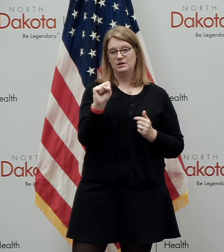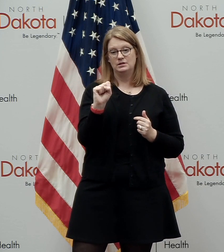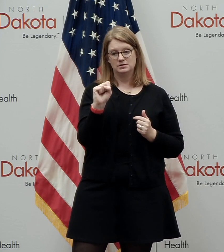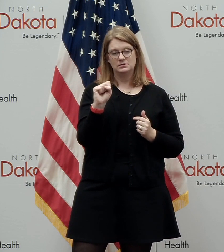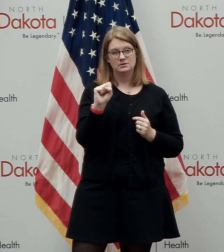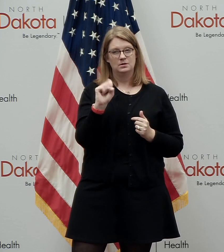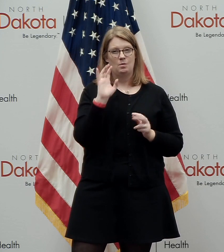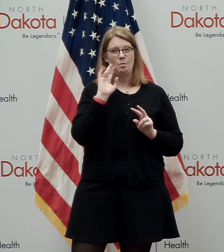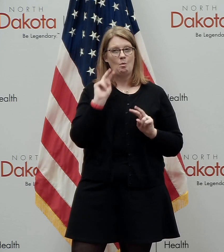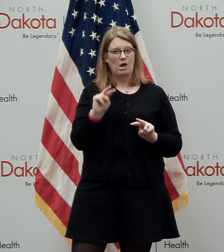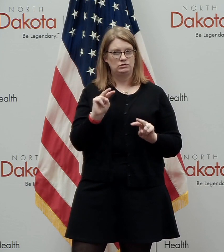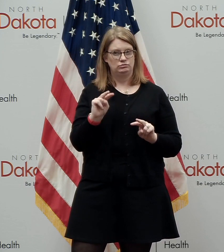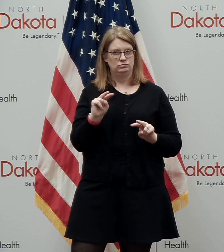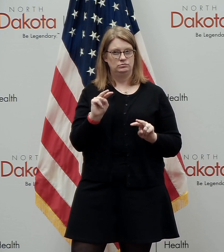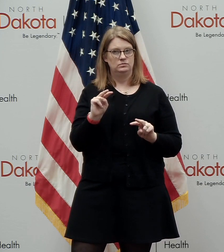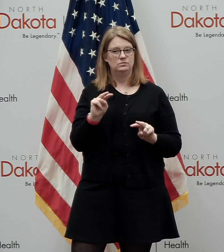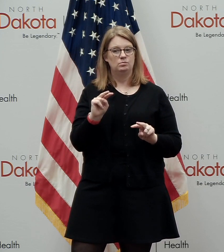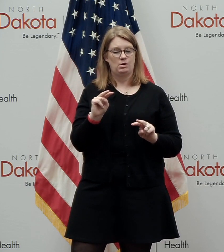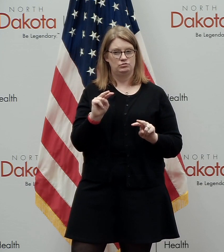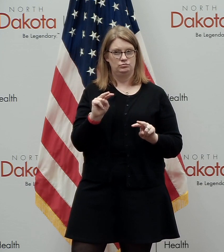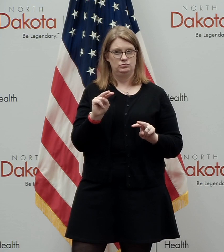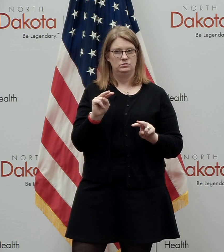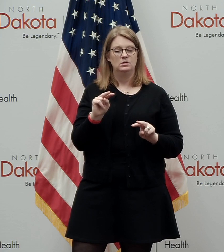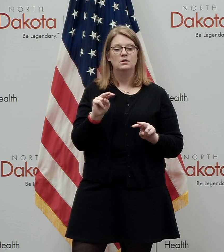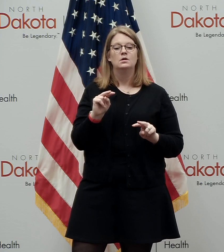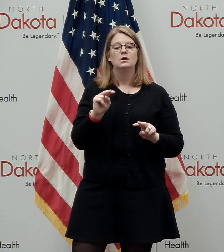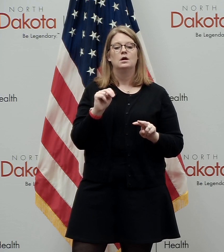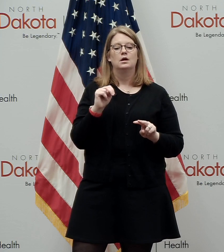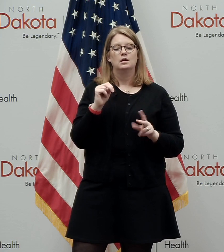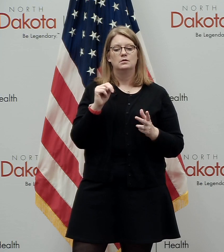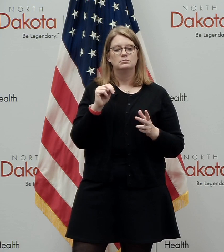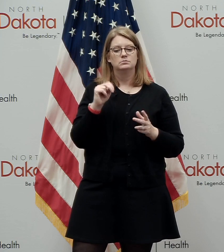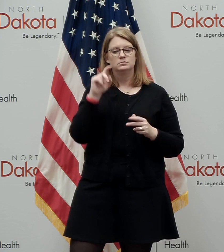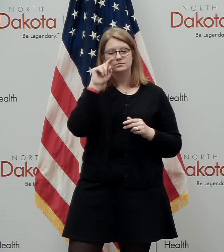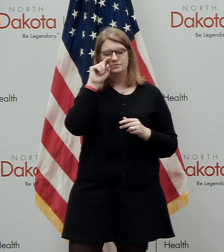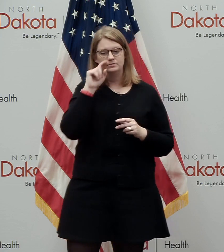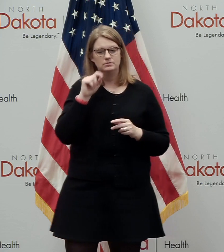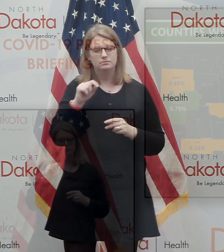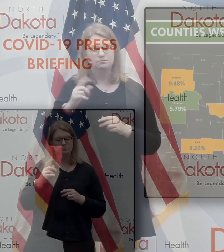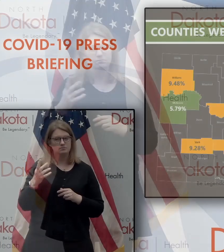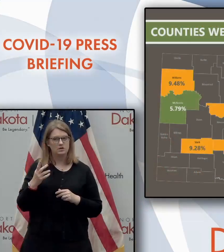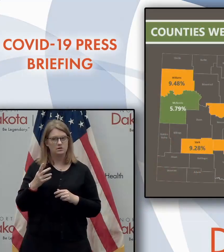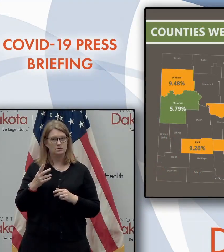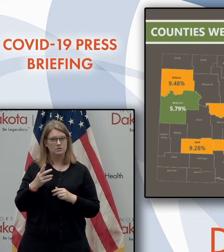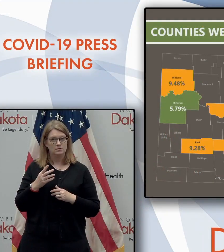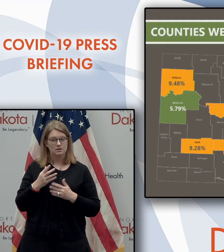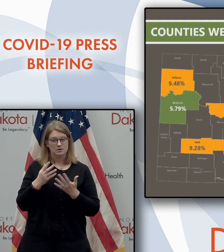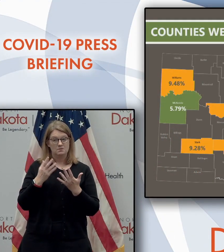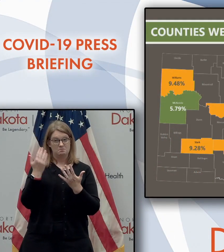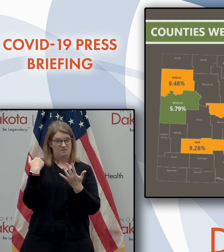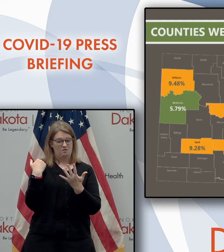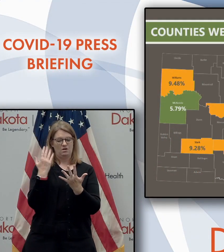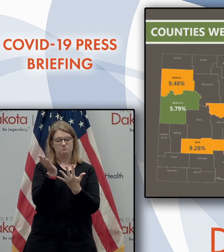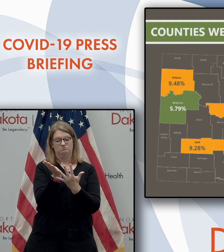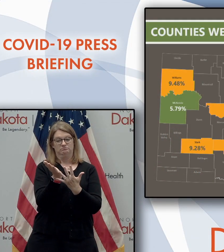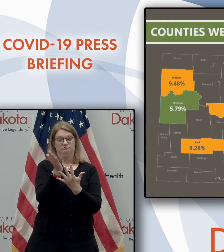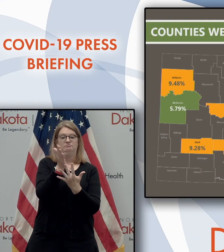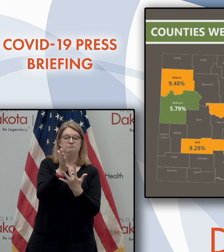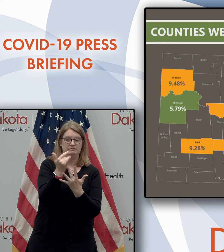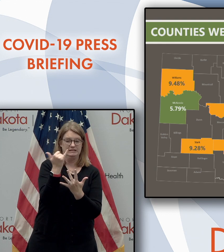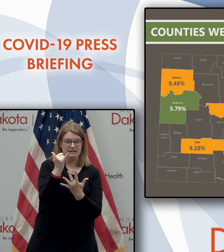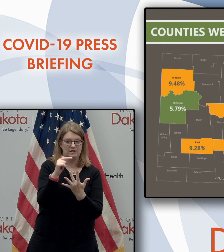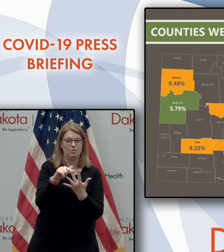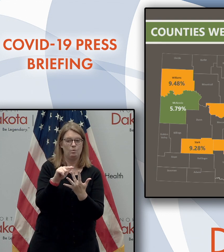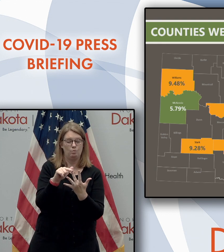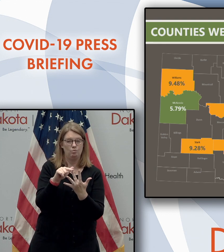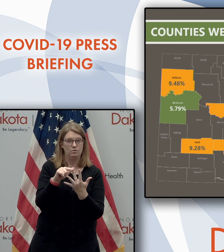keeping an eye on that are in addition to the ones that have already gone from green up to yellow, and those would include